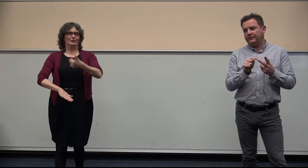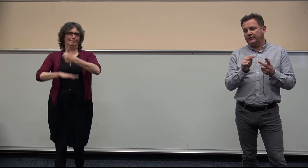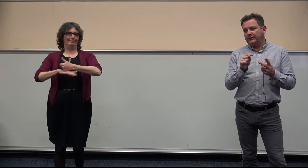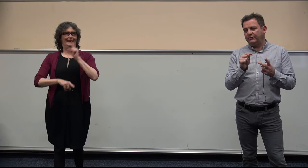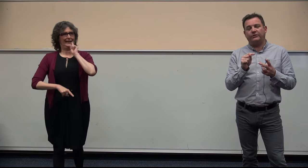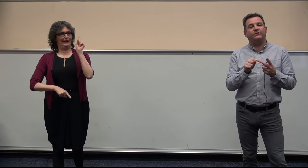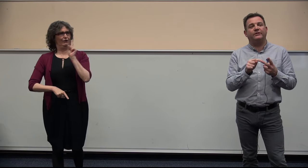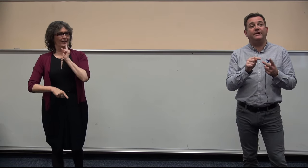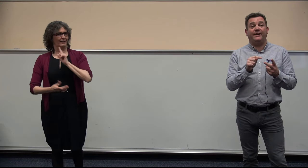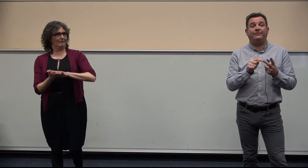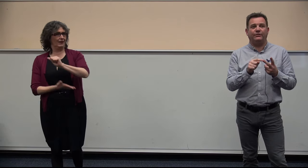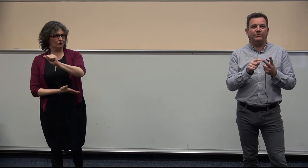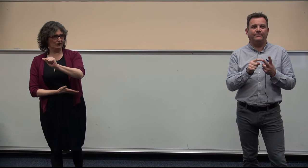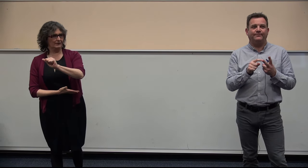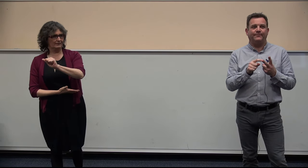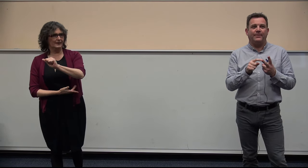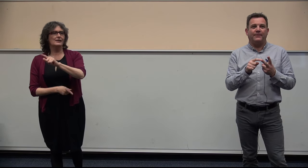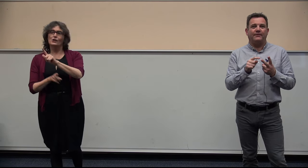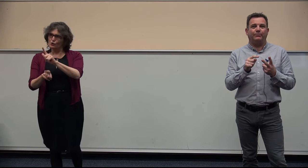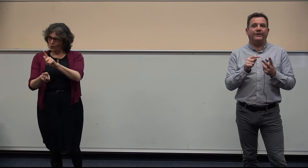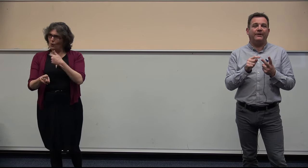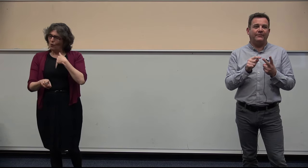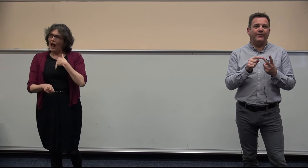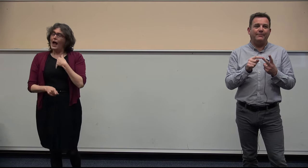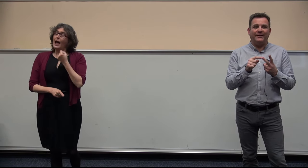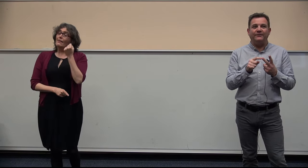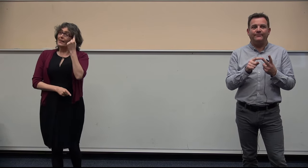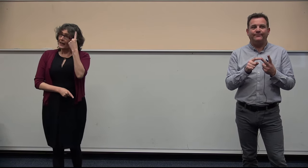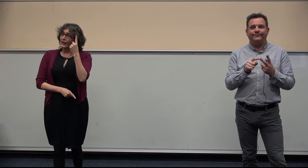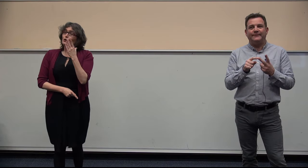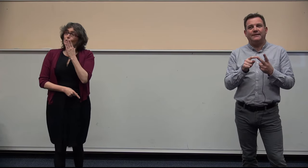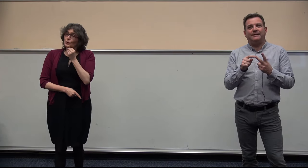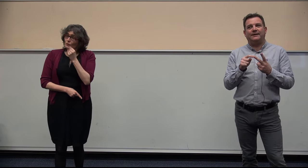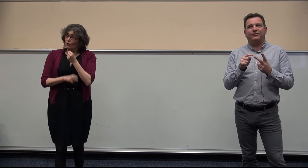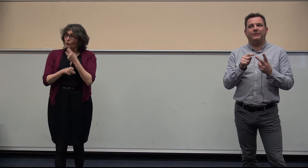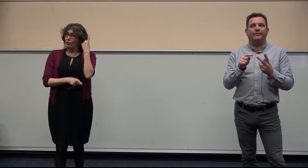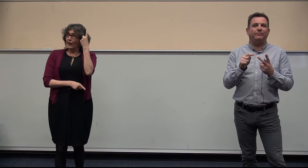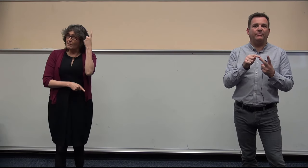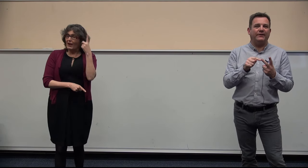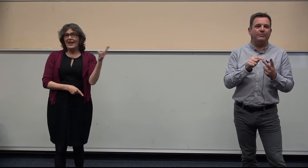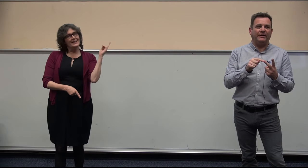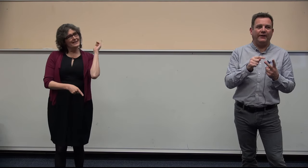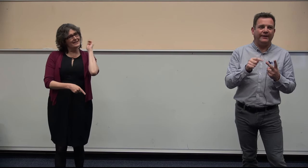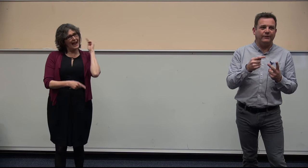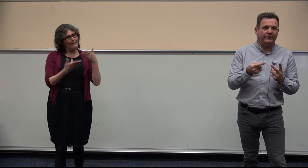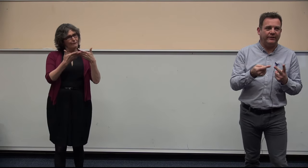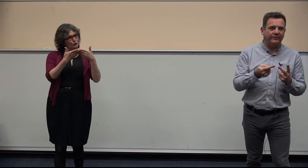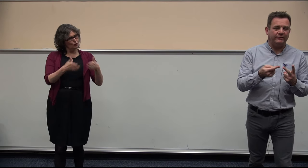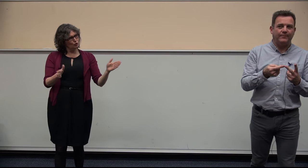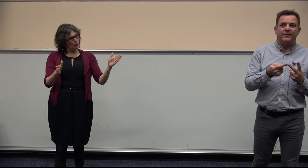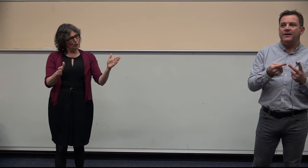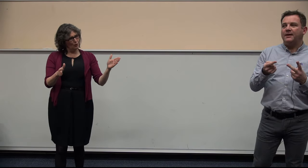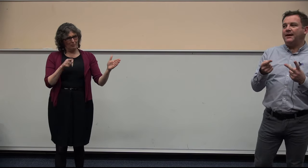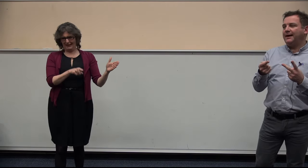useful to consider a deaf show, but there aren't very many. And some of them have been written a bit like hearing